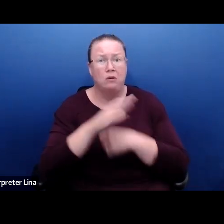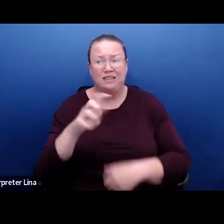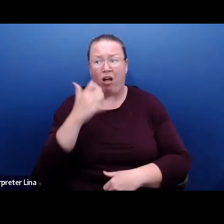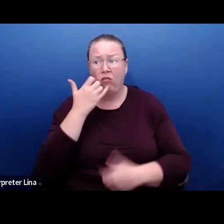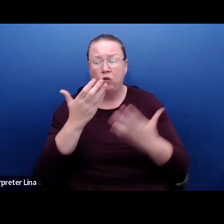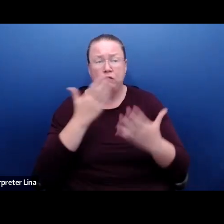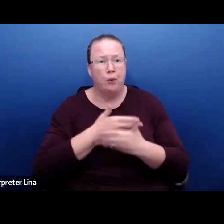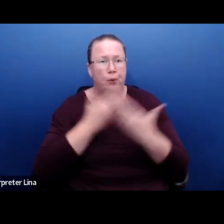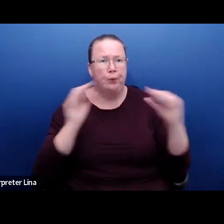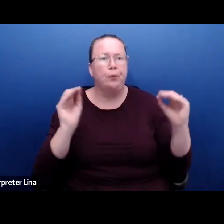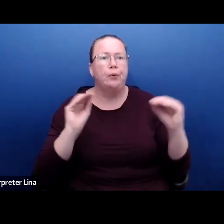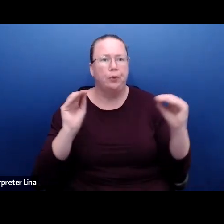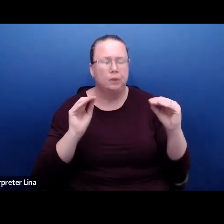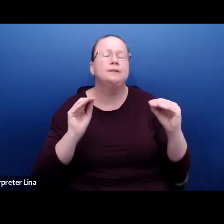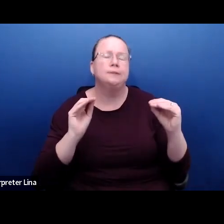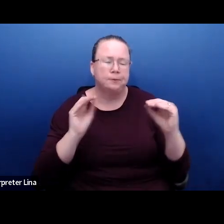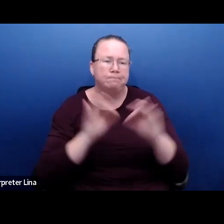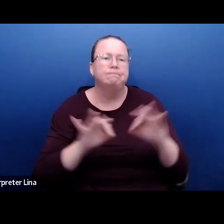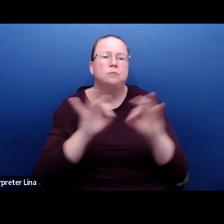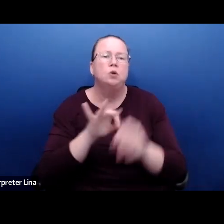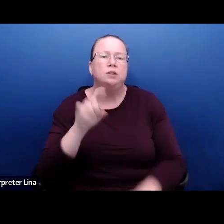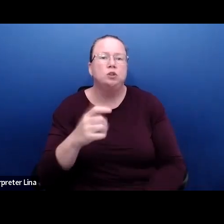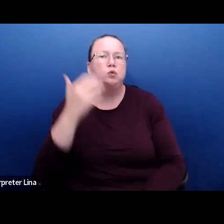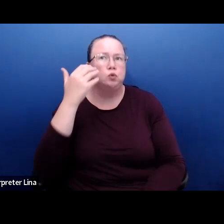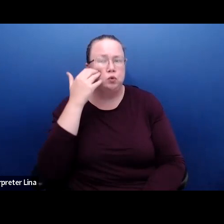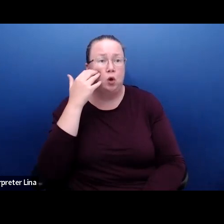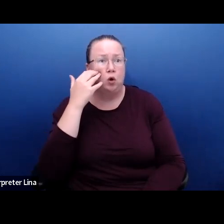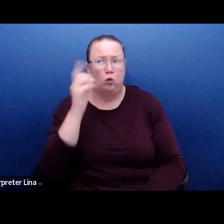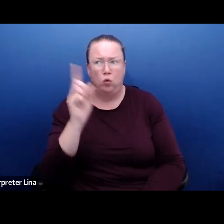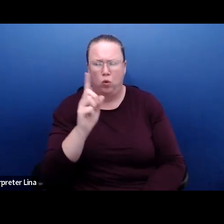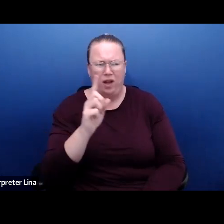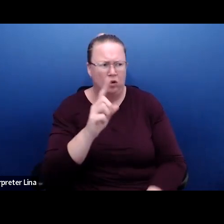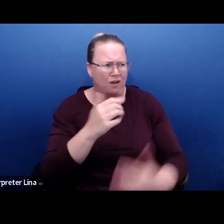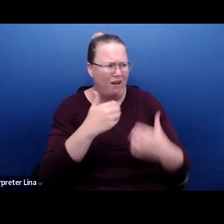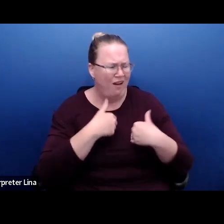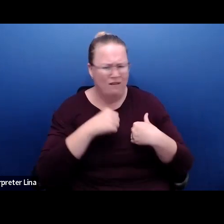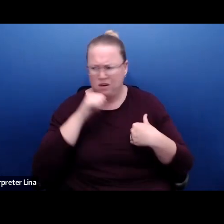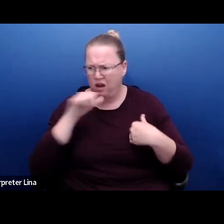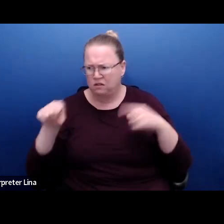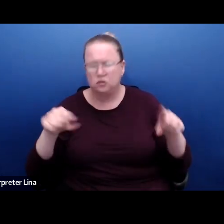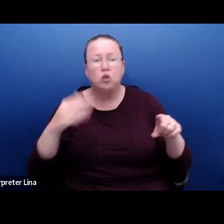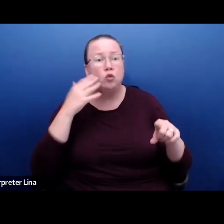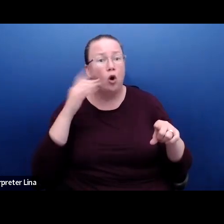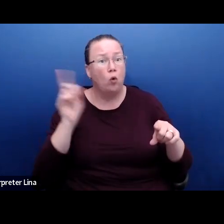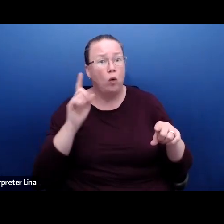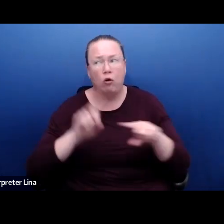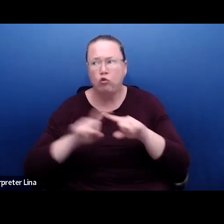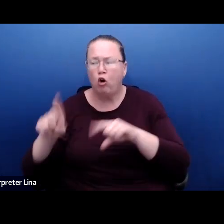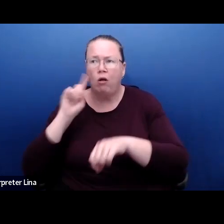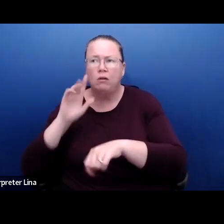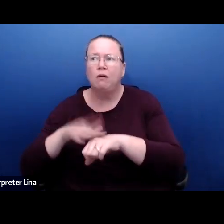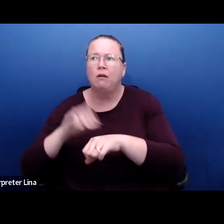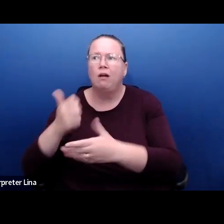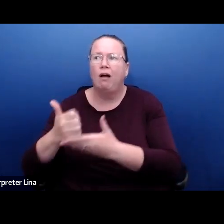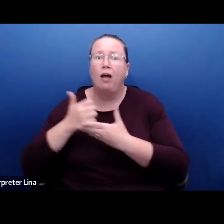all. So it's important to know where those lines are, so then you know where you can go to call for help or when